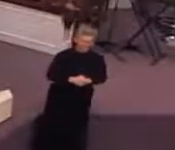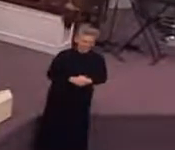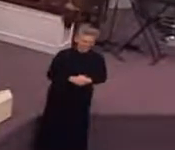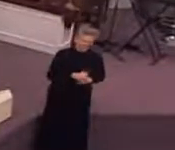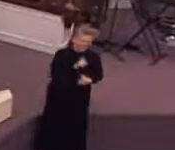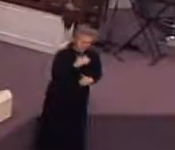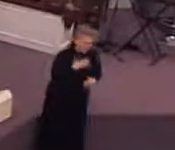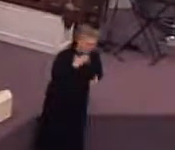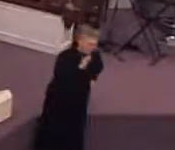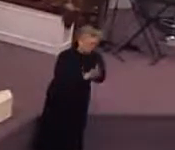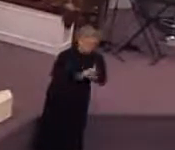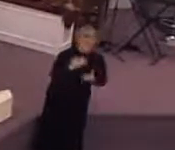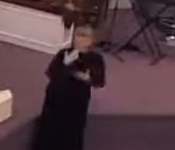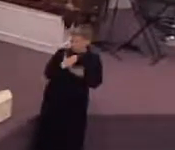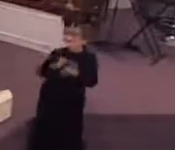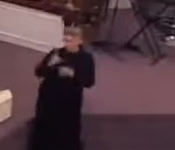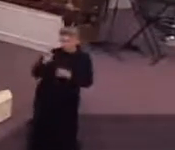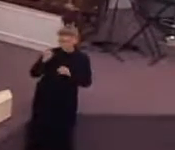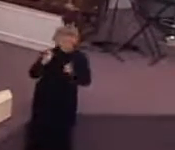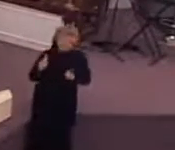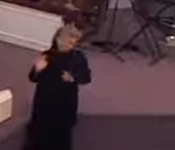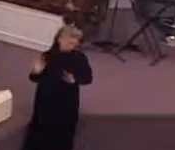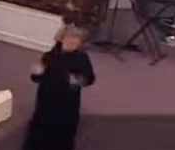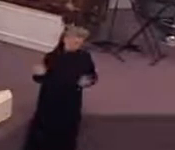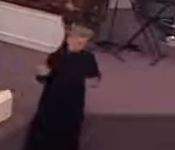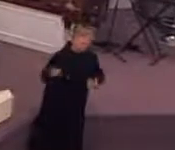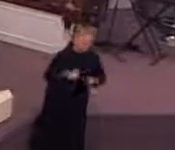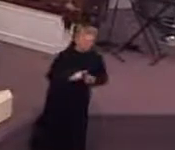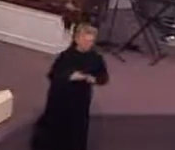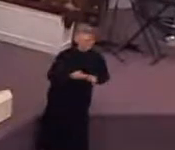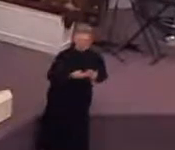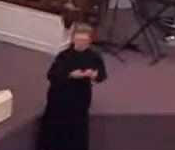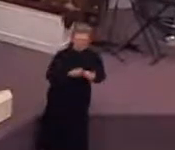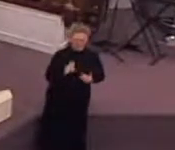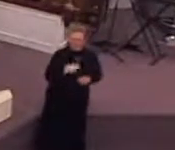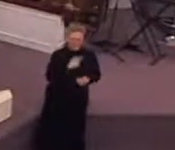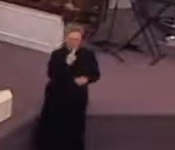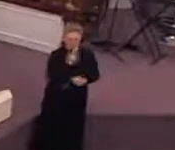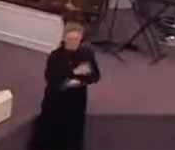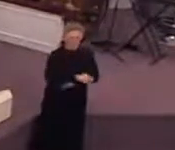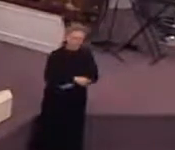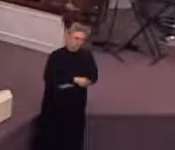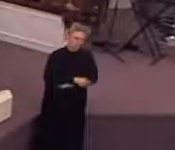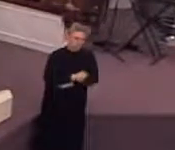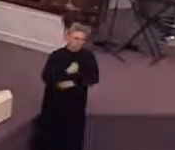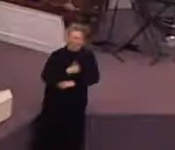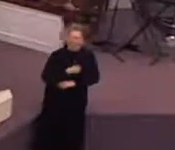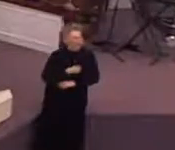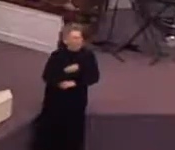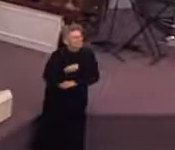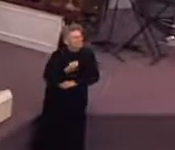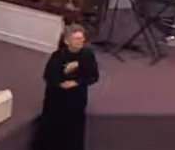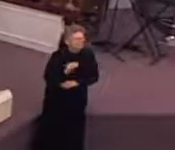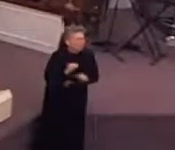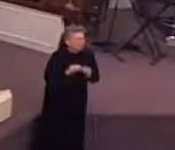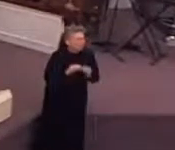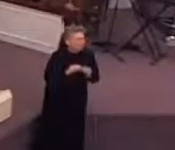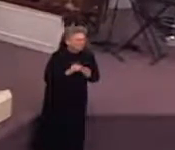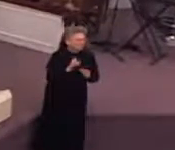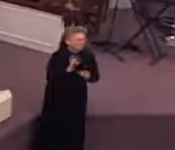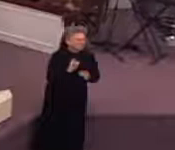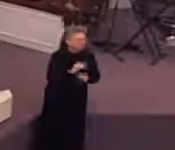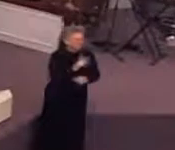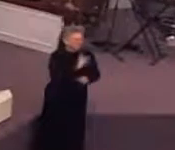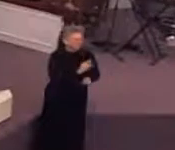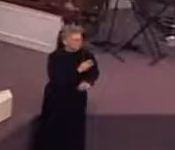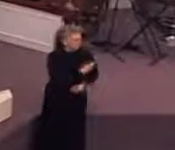Not my wife. She's a good spiritual person. But it's easy for us to say, well, I'm a little more spiritual than that person.